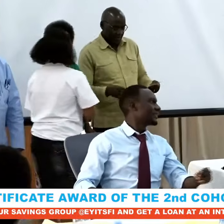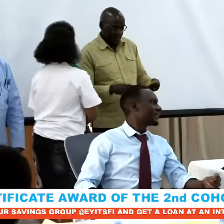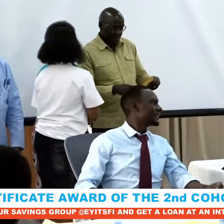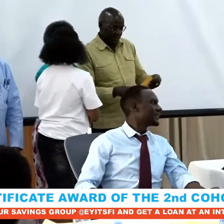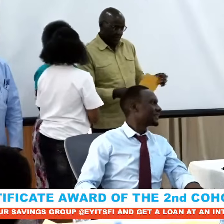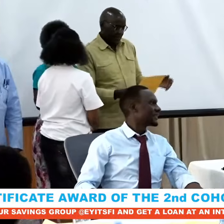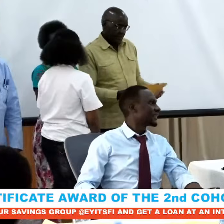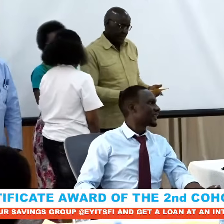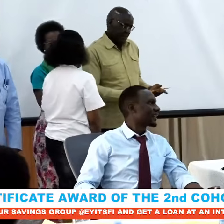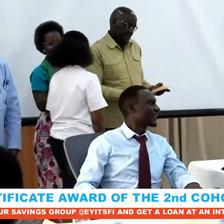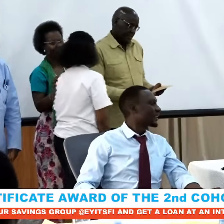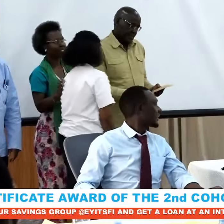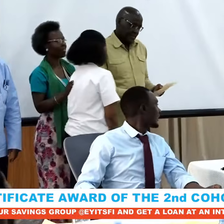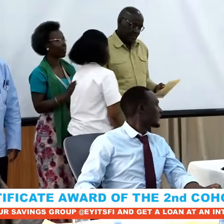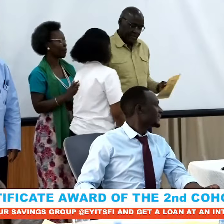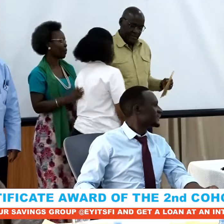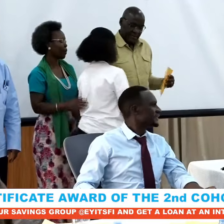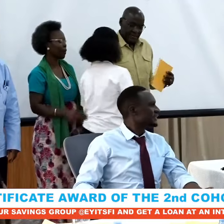Ampire Sheila.